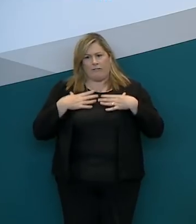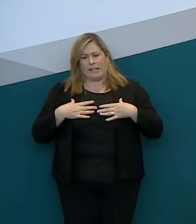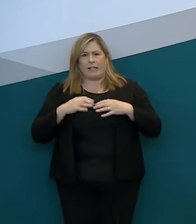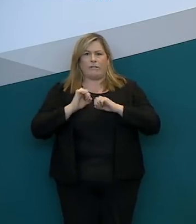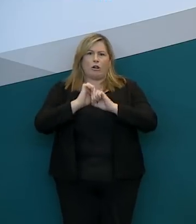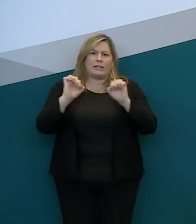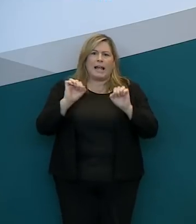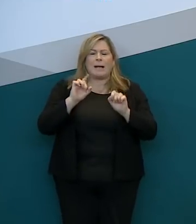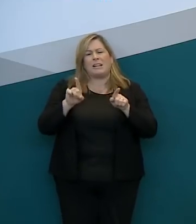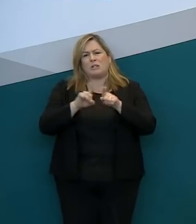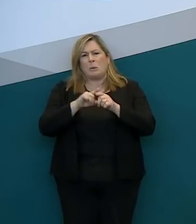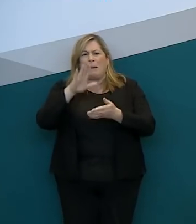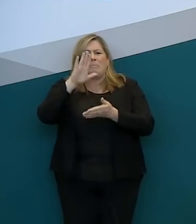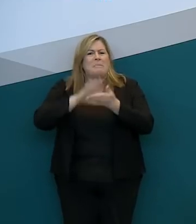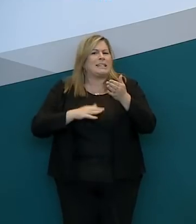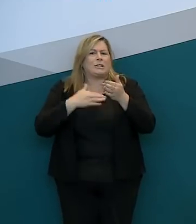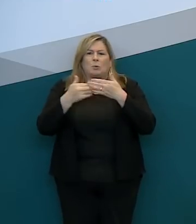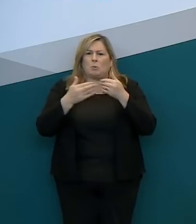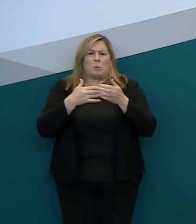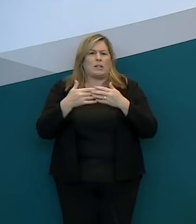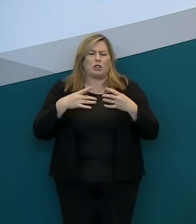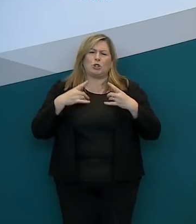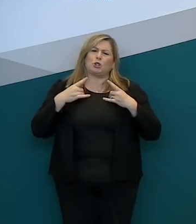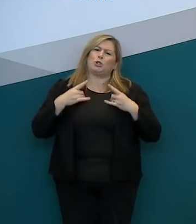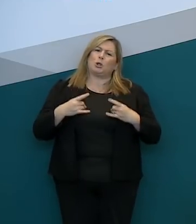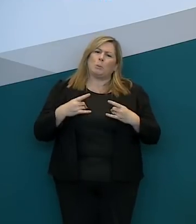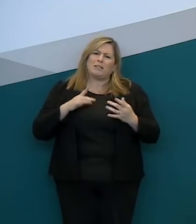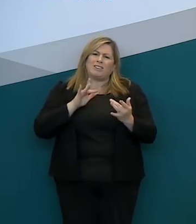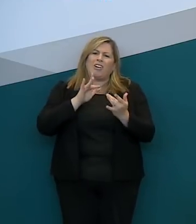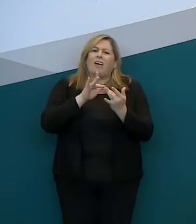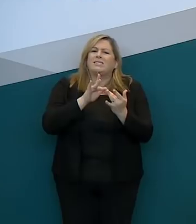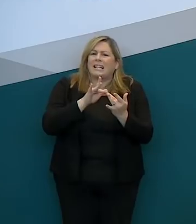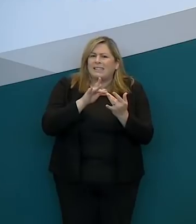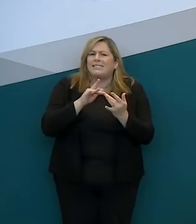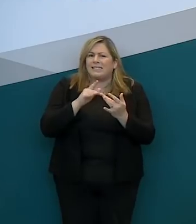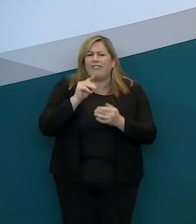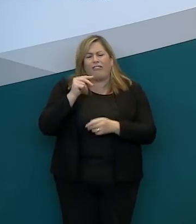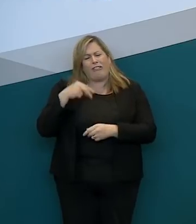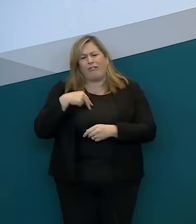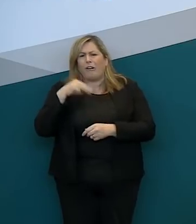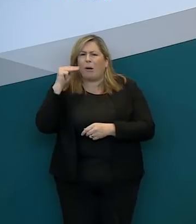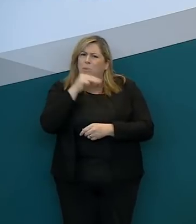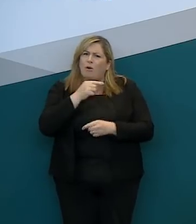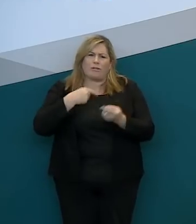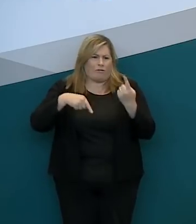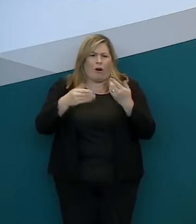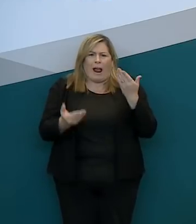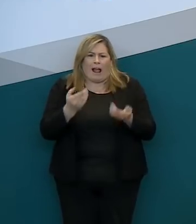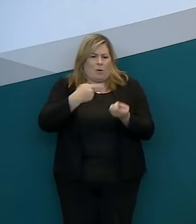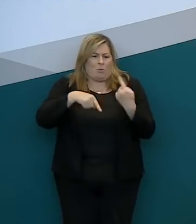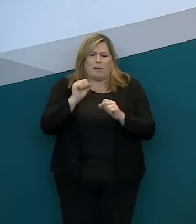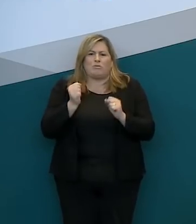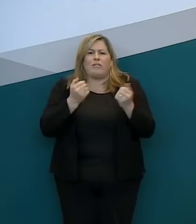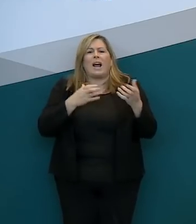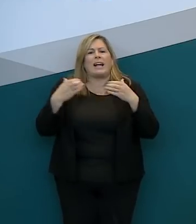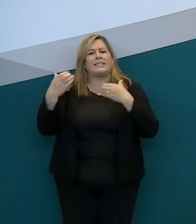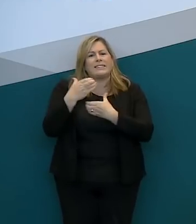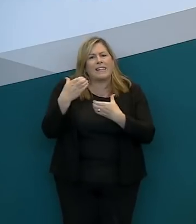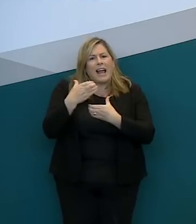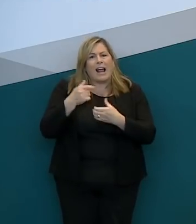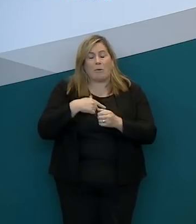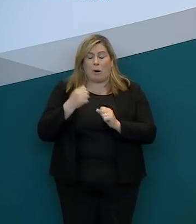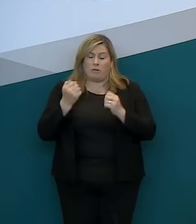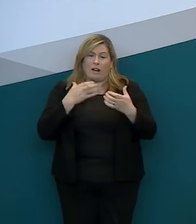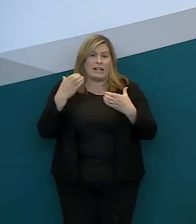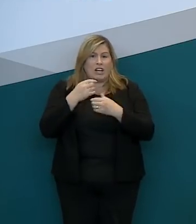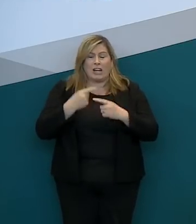the human contact, the close proximity to patients, which is very important to how we deliver our care. We're delivering care in very different